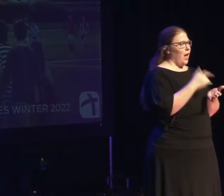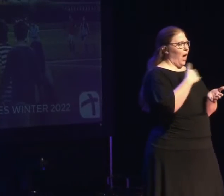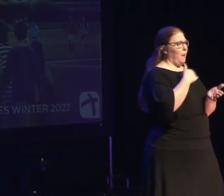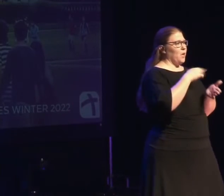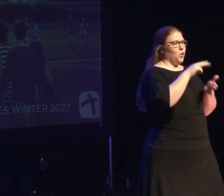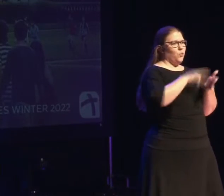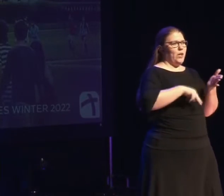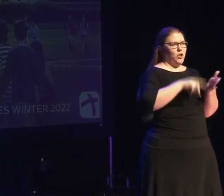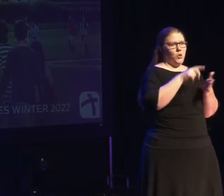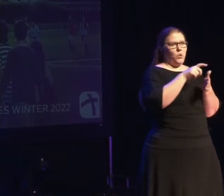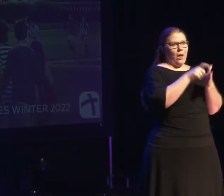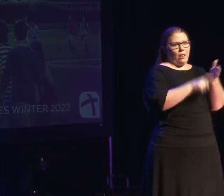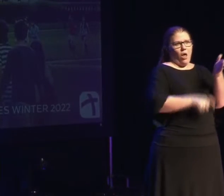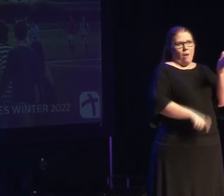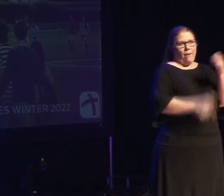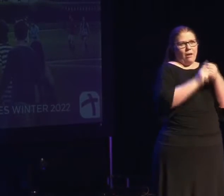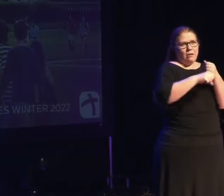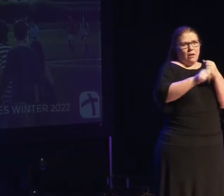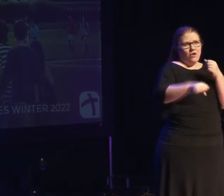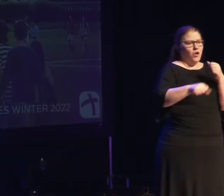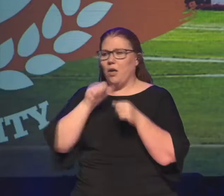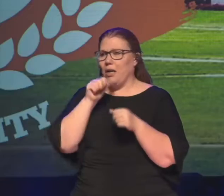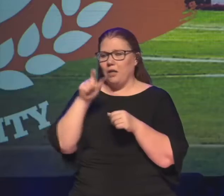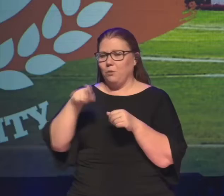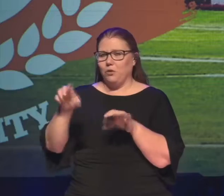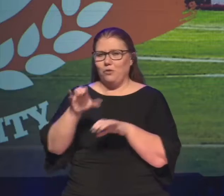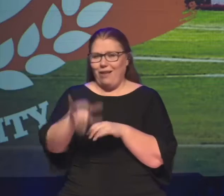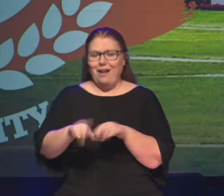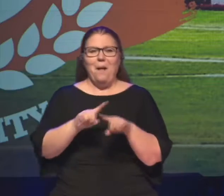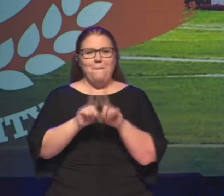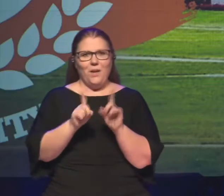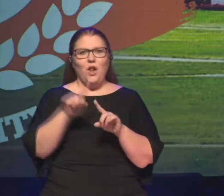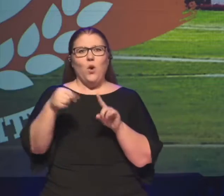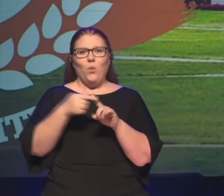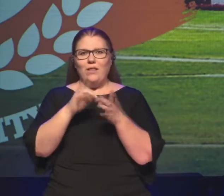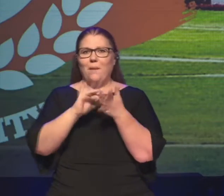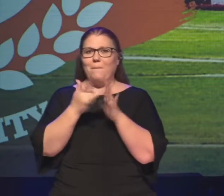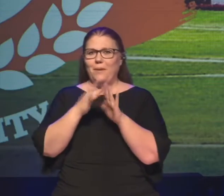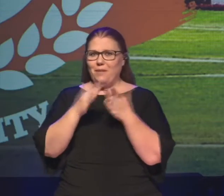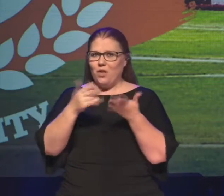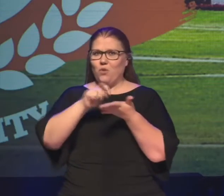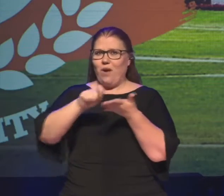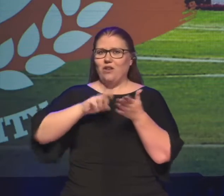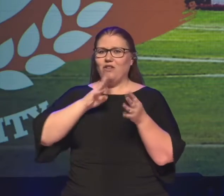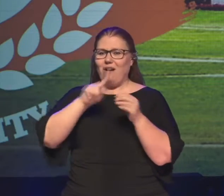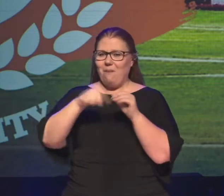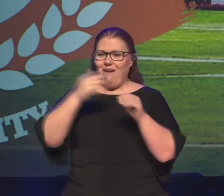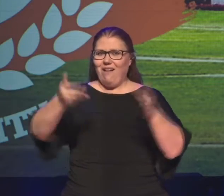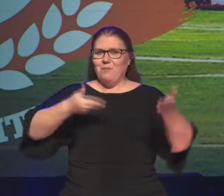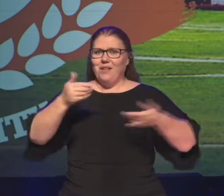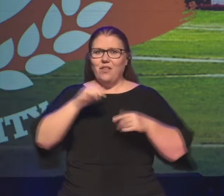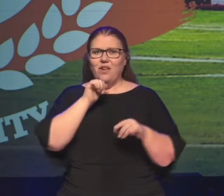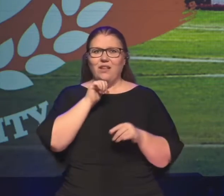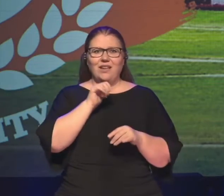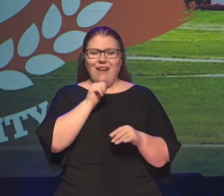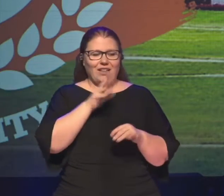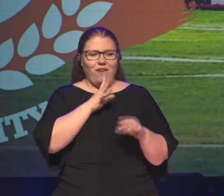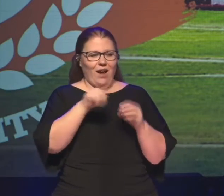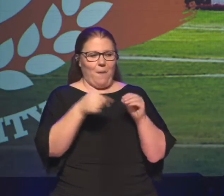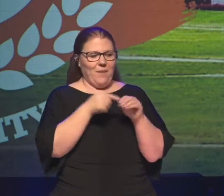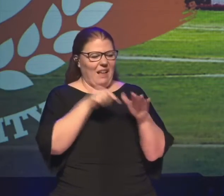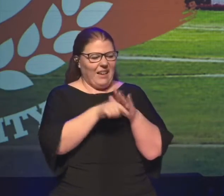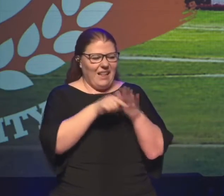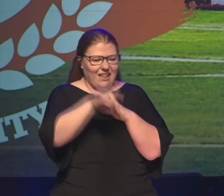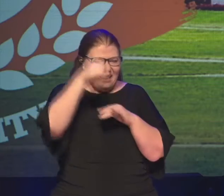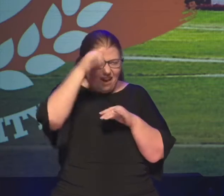long passage, okay? So hold on with me. She says, when the biblical writers talk about hospitality, they're not talking about slaughtering the fatted calf for